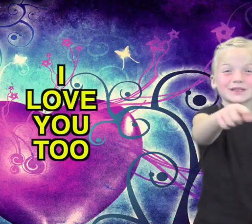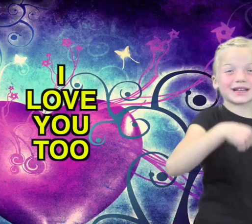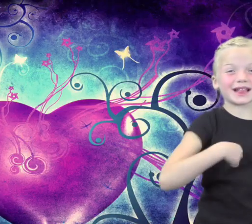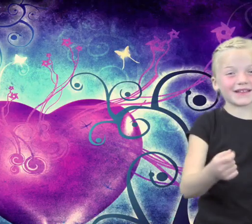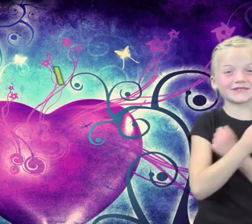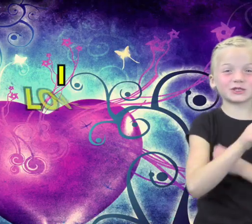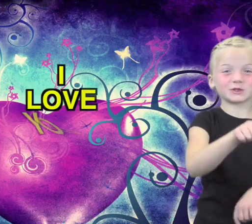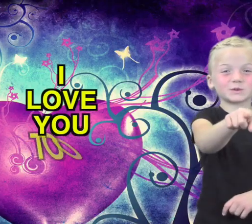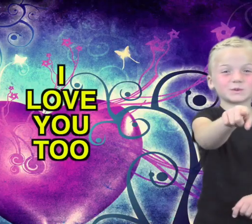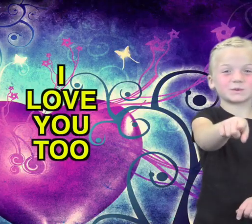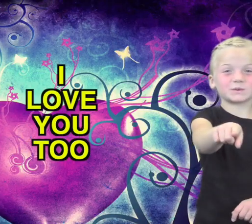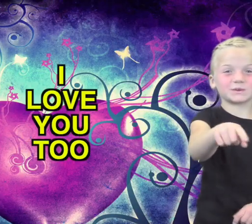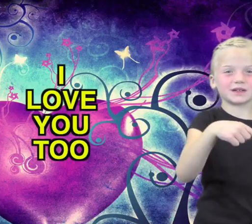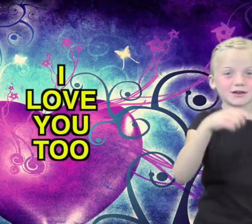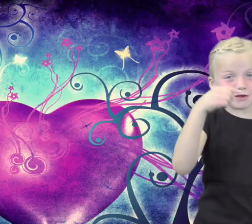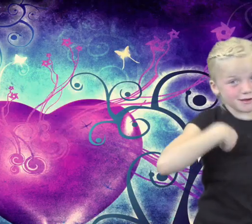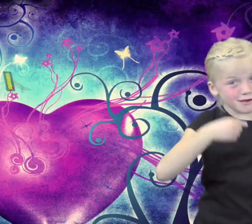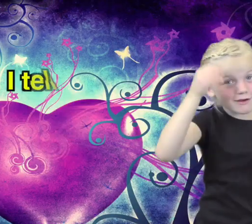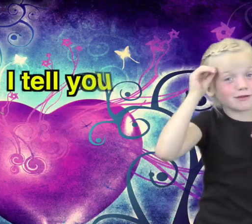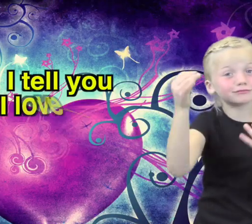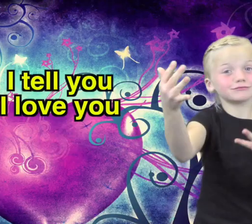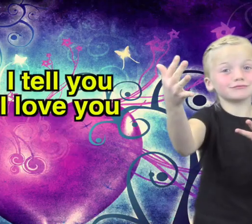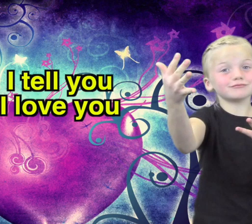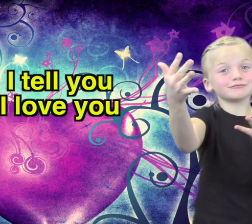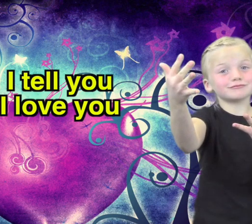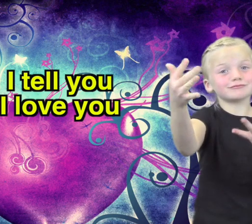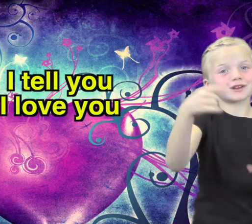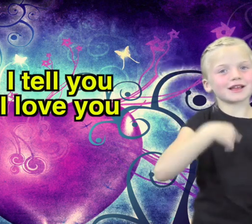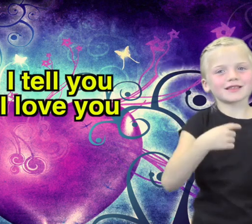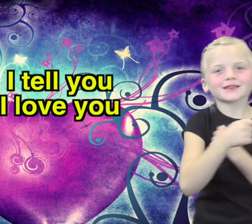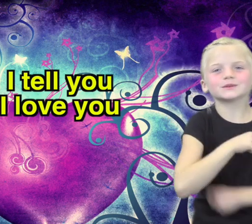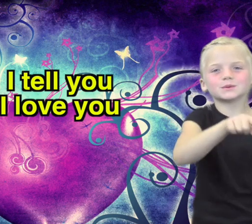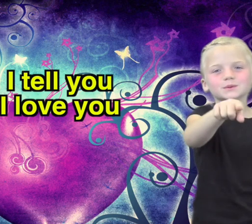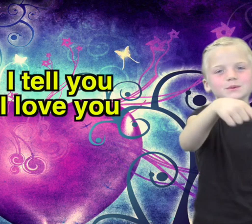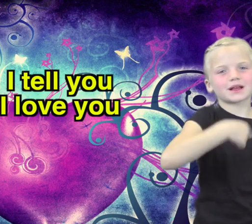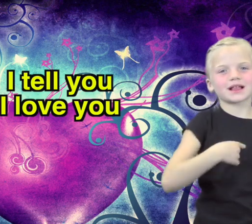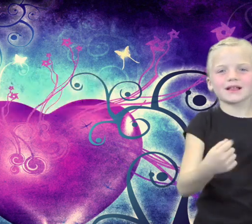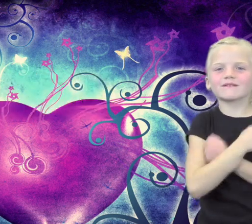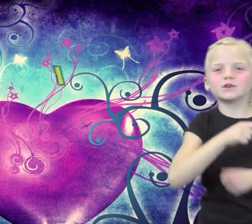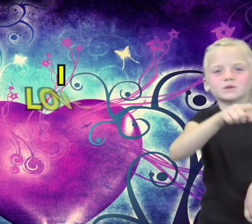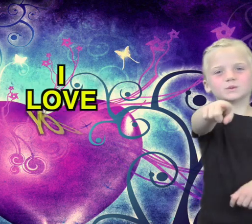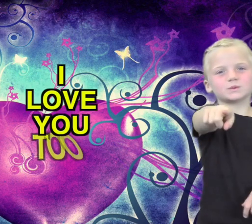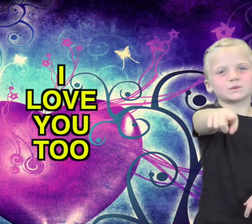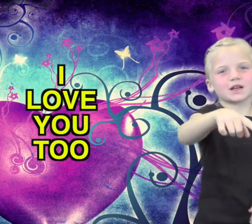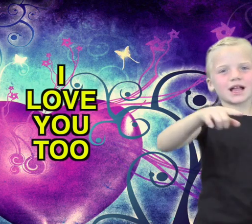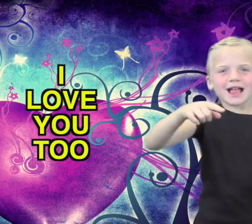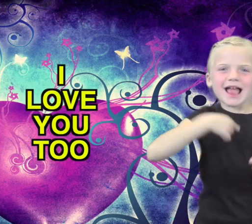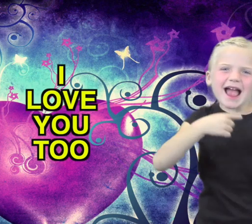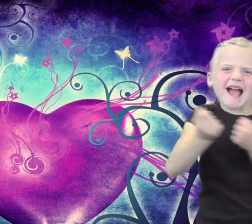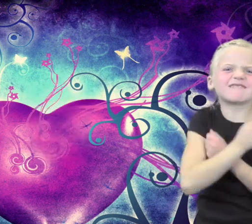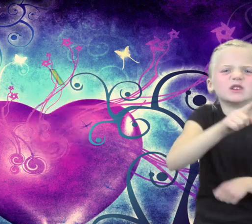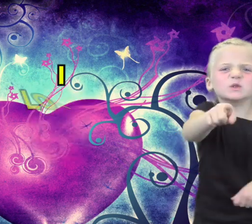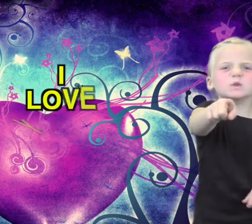I love you too. I tell you I love you, I love you too, I love you too. I